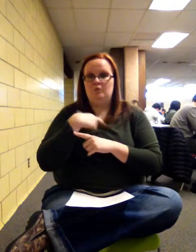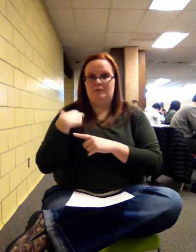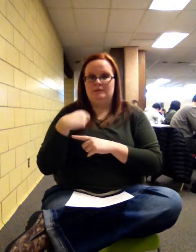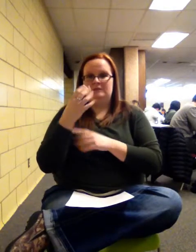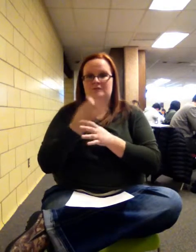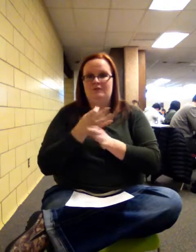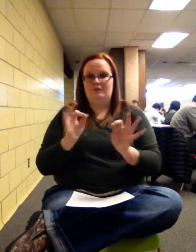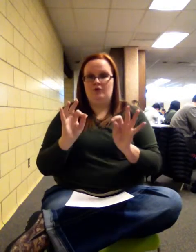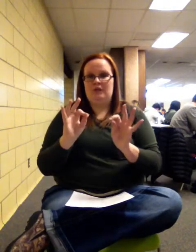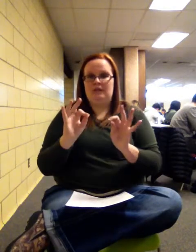and on my money.